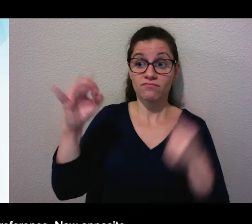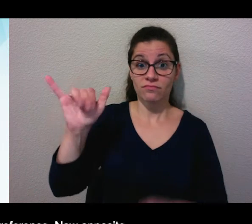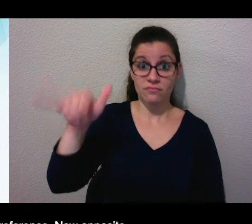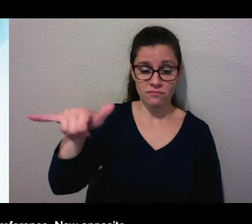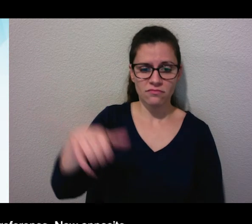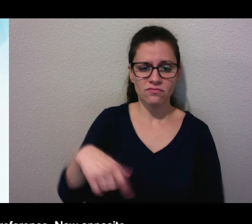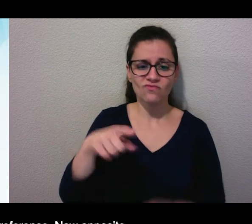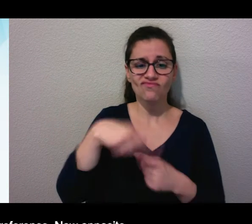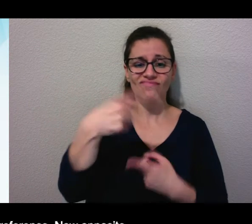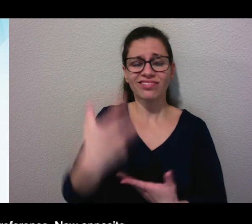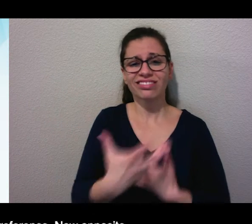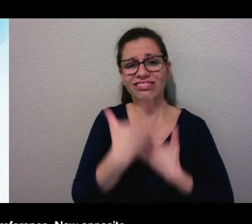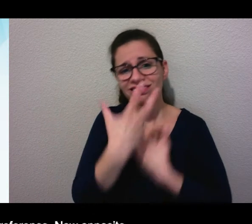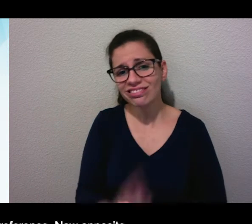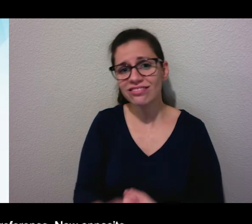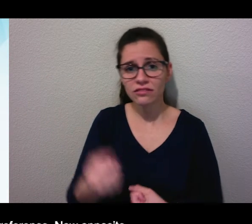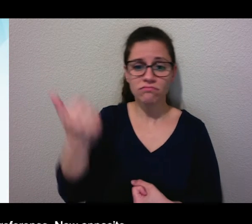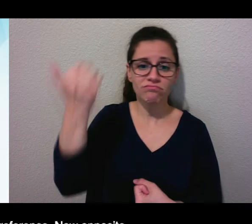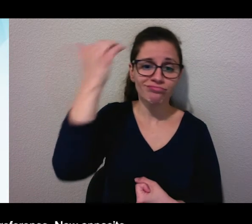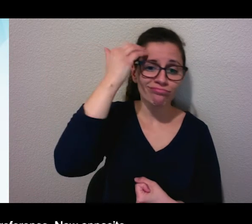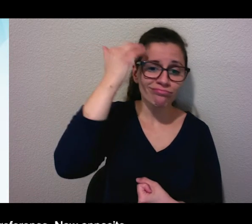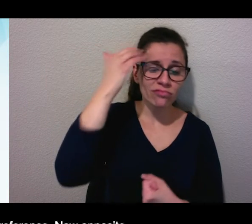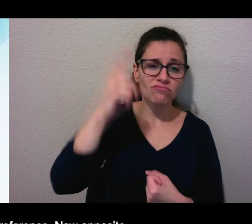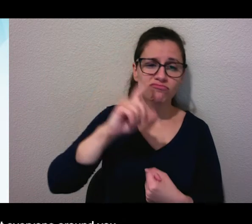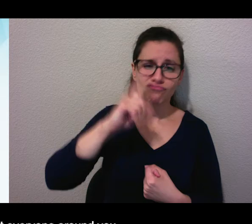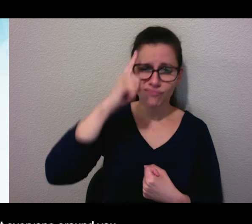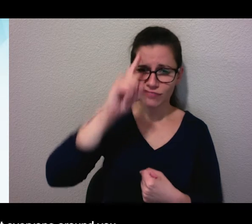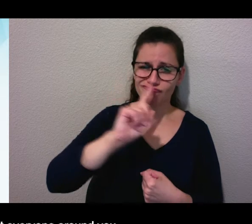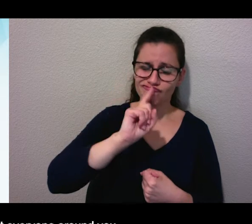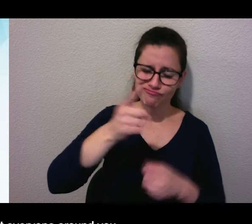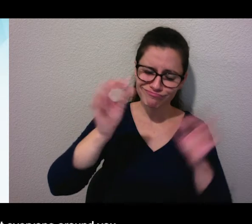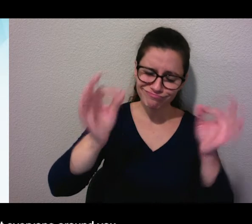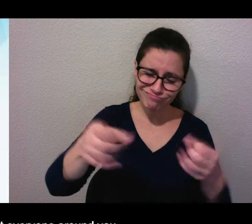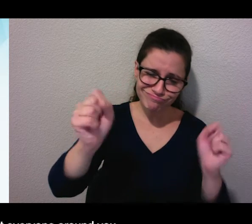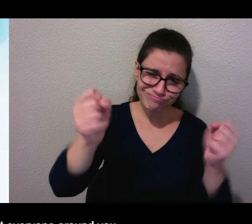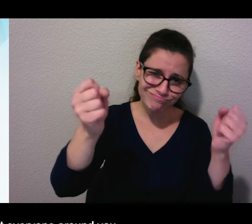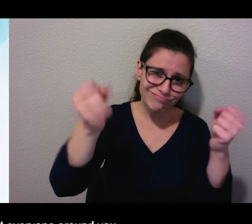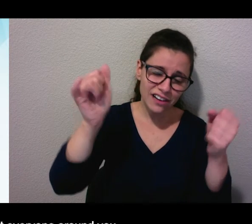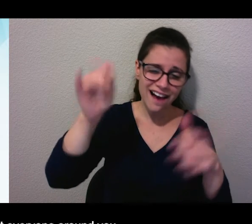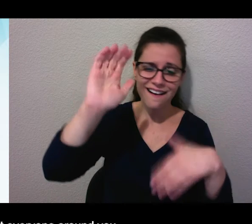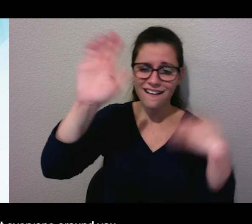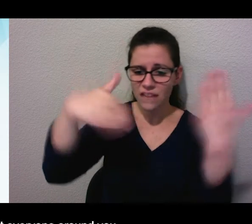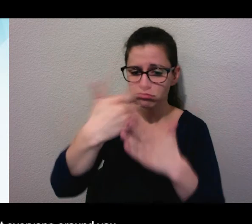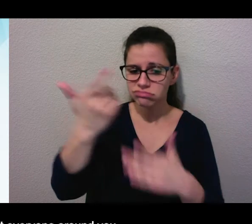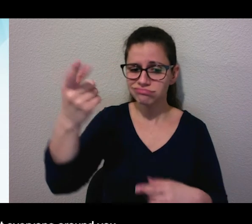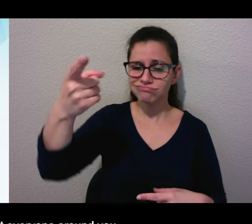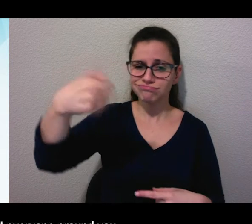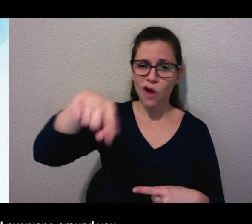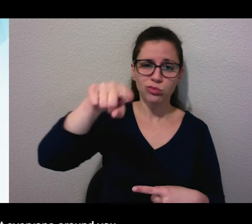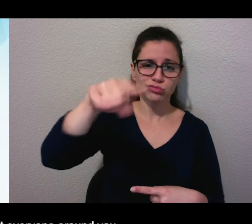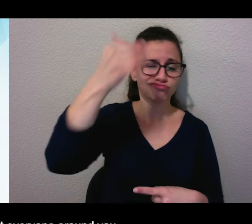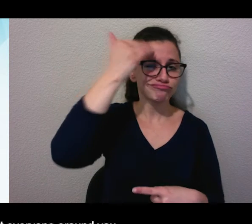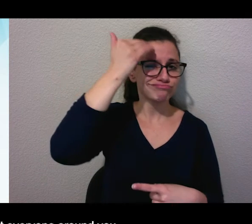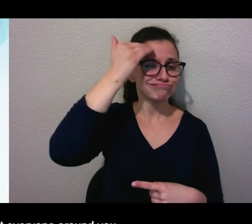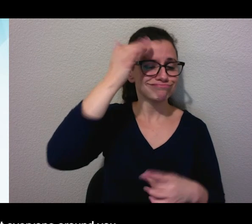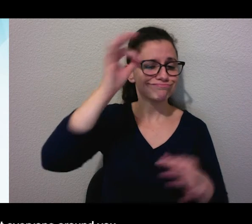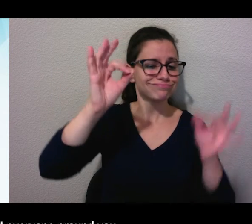reference. Now, opposite of that is when you're confident and know for sure that everyone around